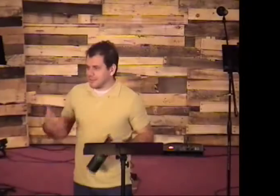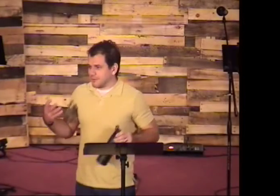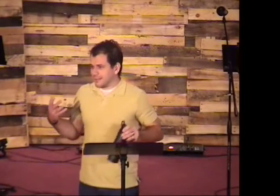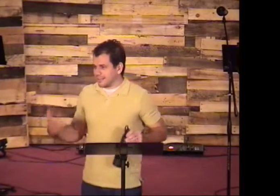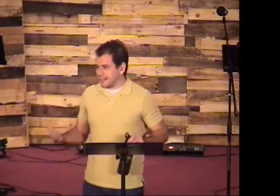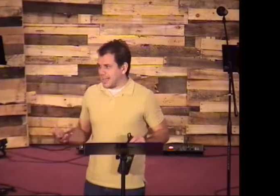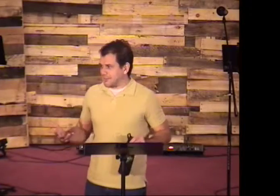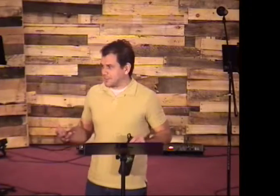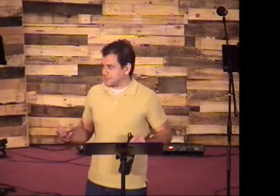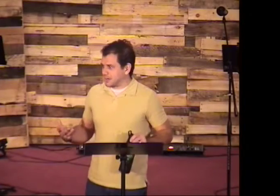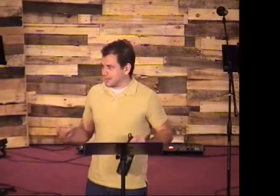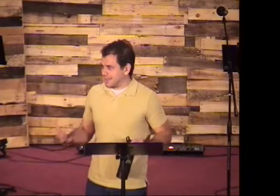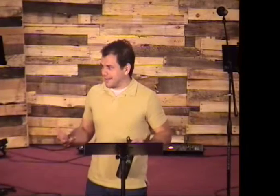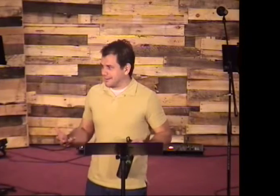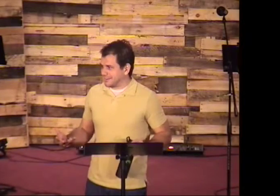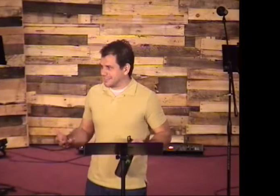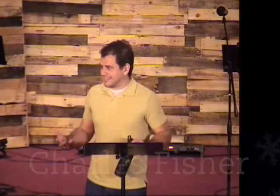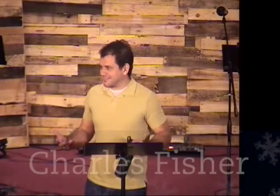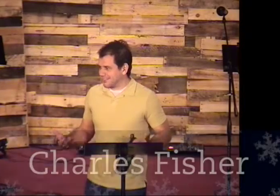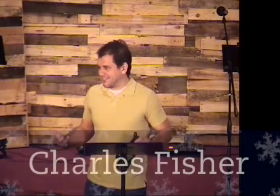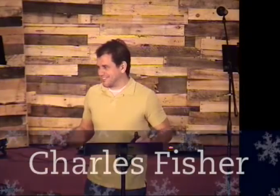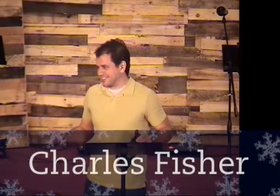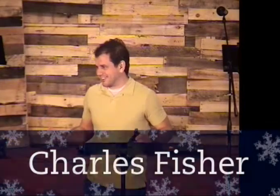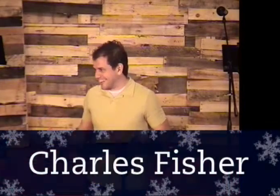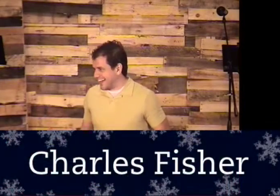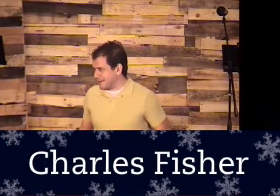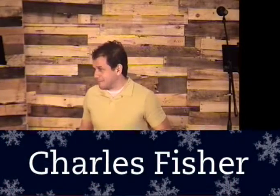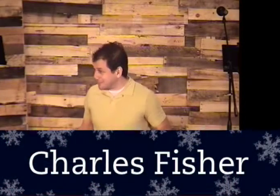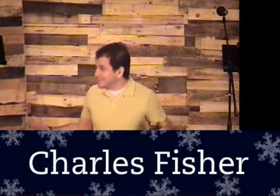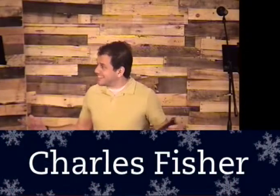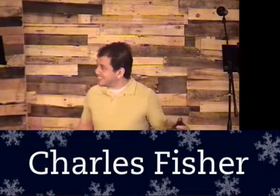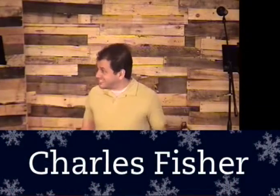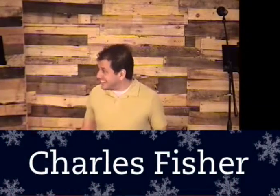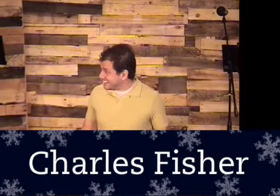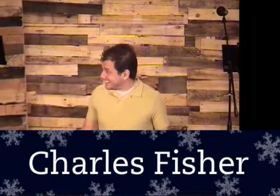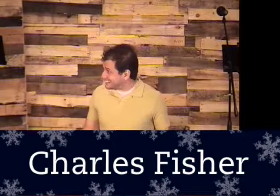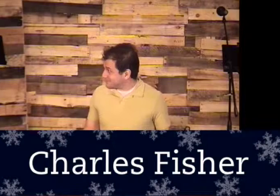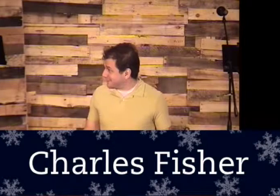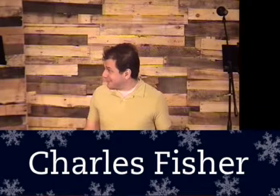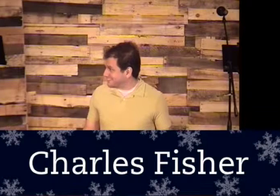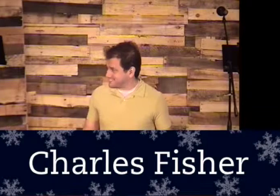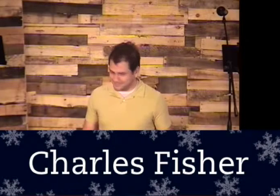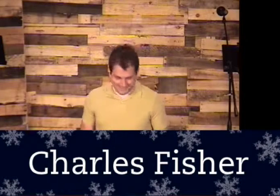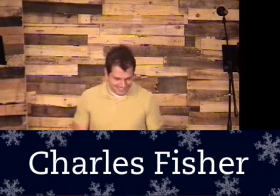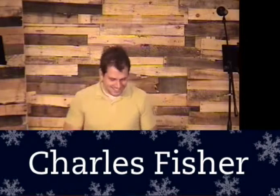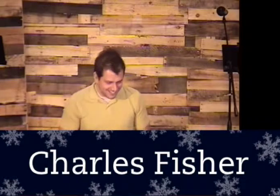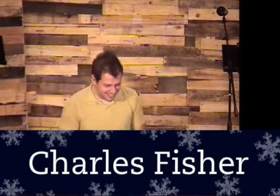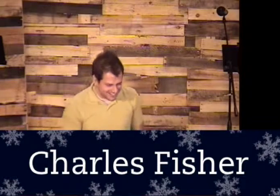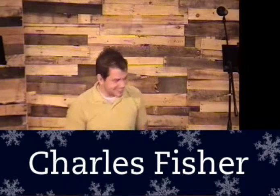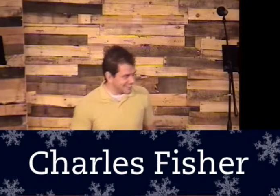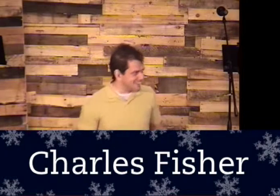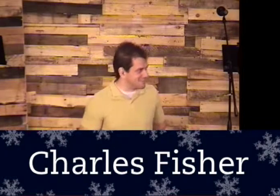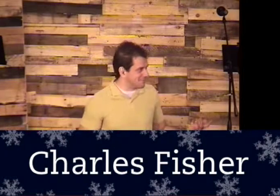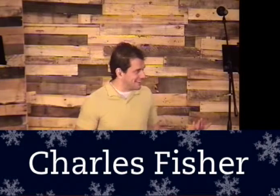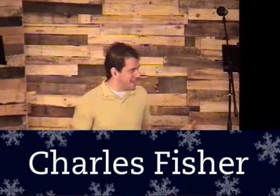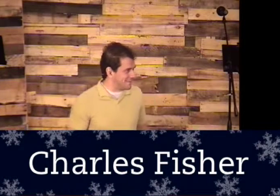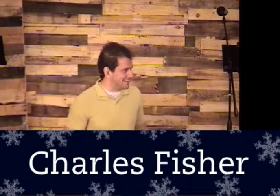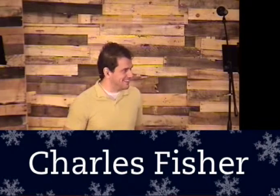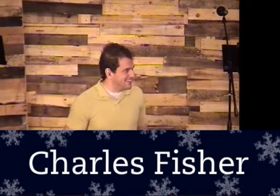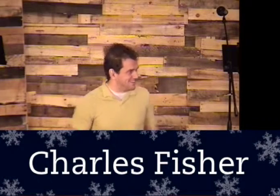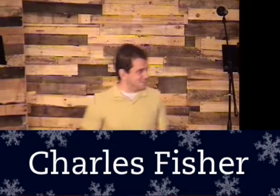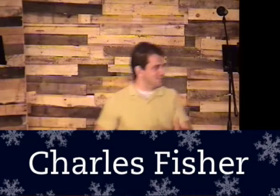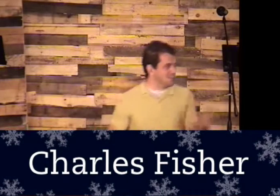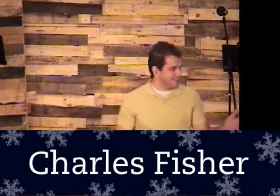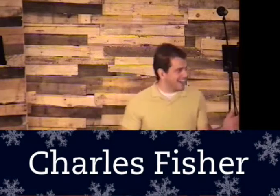told me when they clap, that's when I come out. And I was like, they're not really going to clap, but you guys did. That's pretty awesome. I actually got some